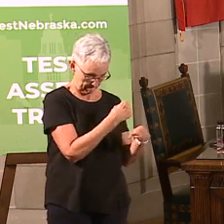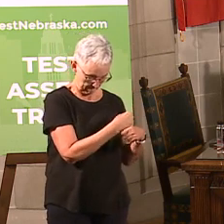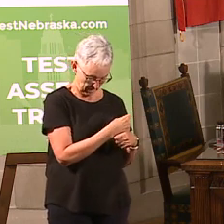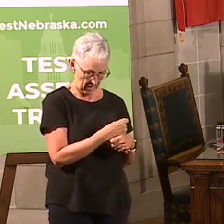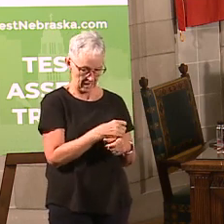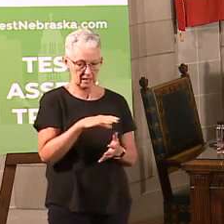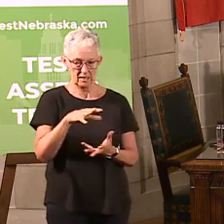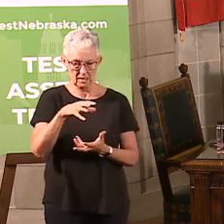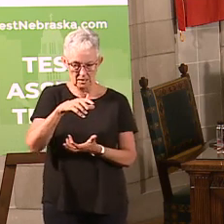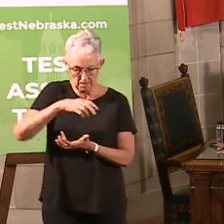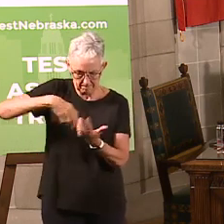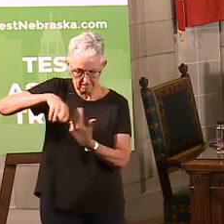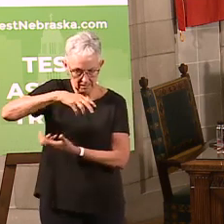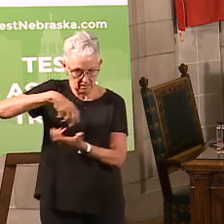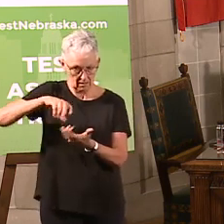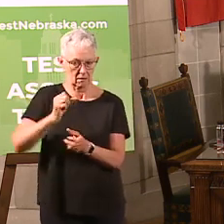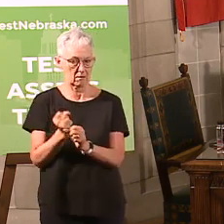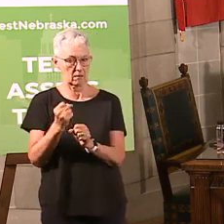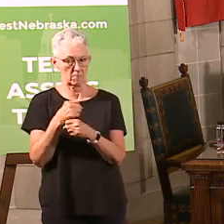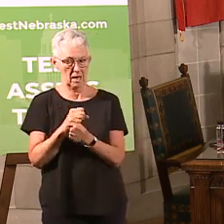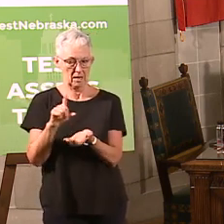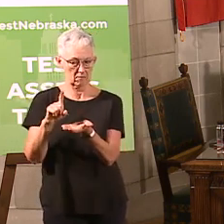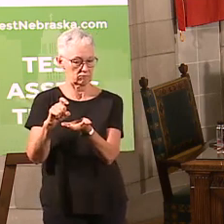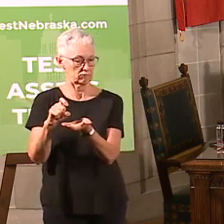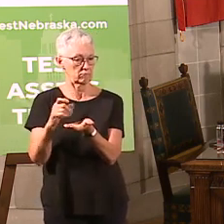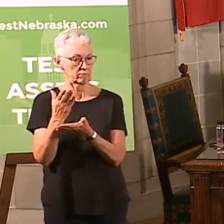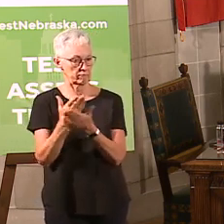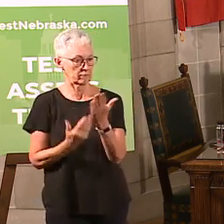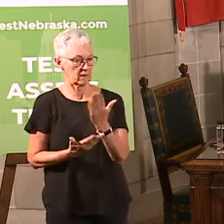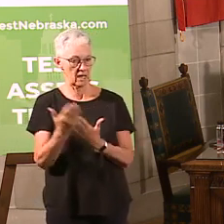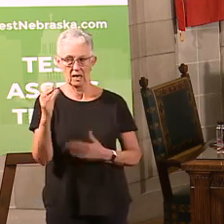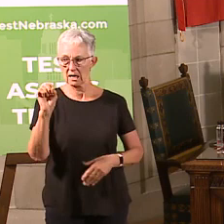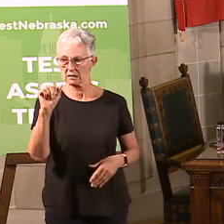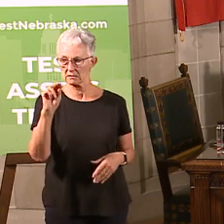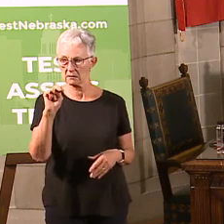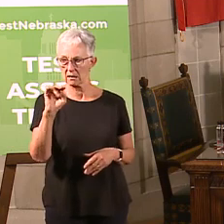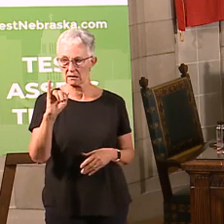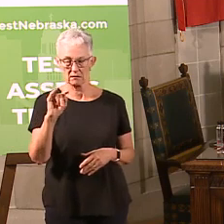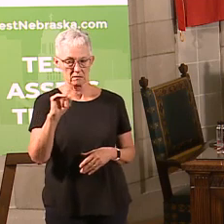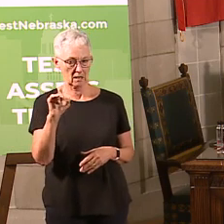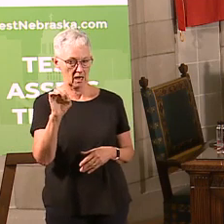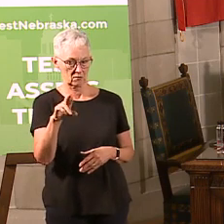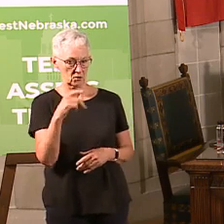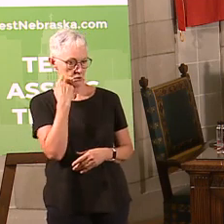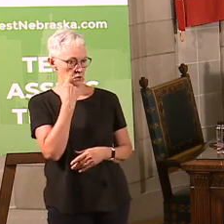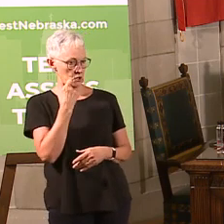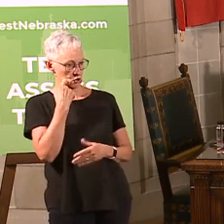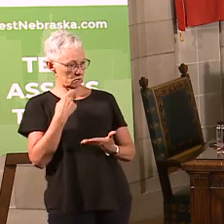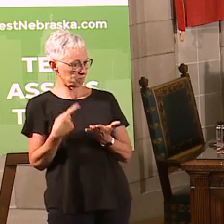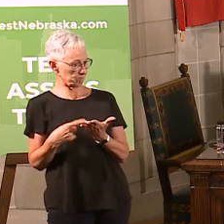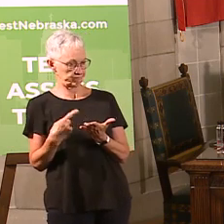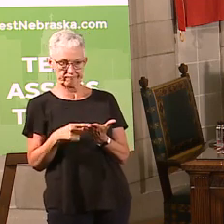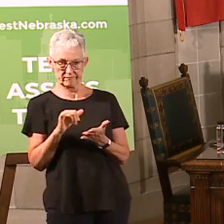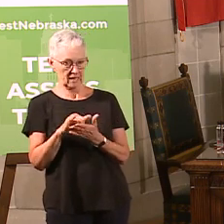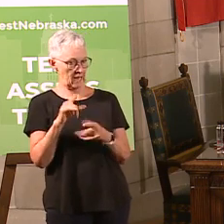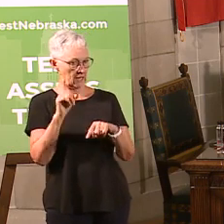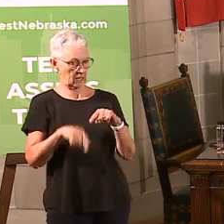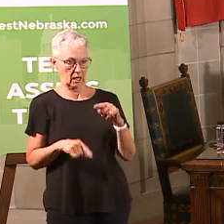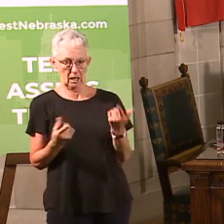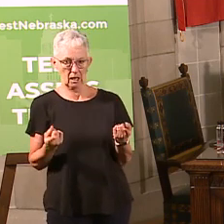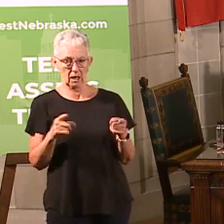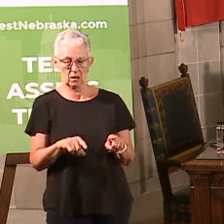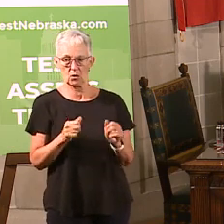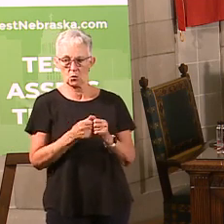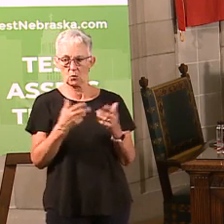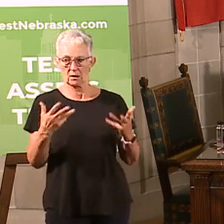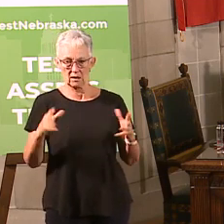hand sanitizer. And Jan Ten-Benzel was just talking about how this would not have happened without President Carter